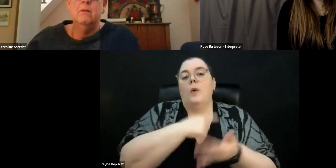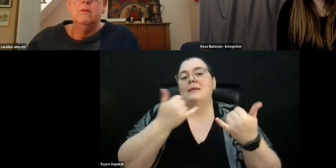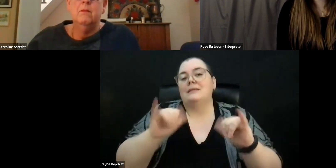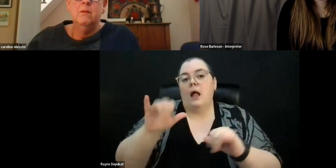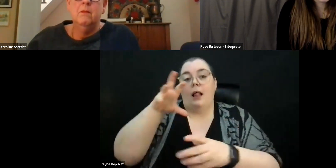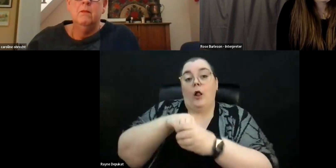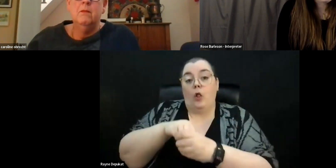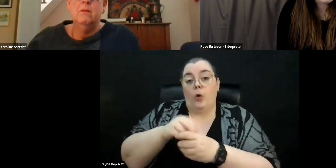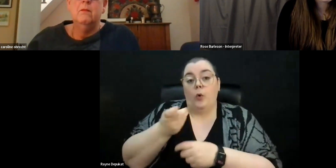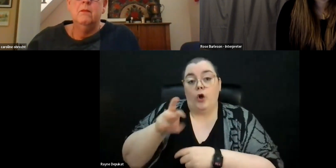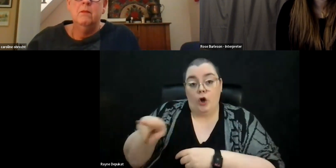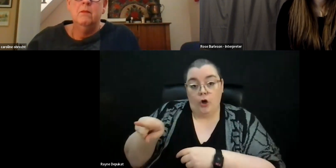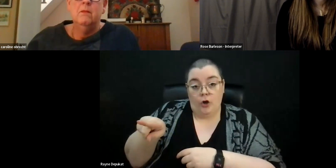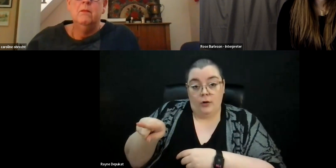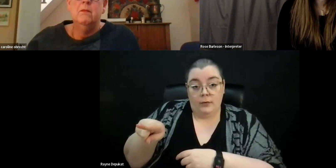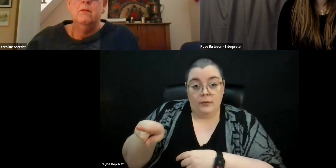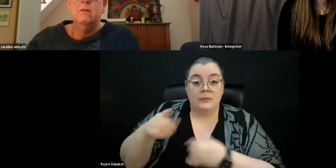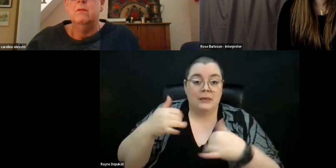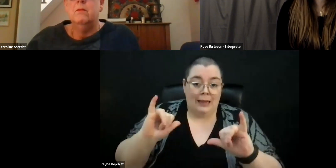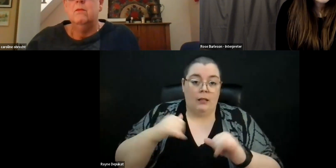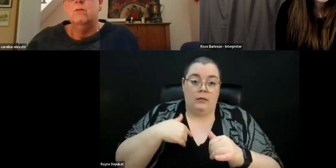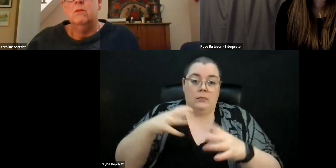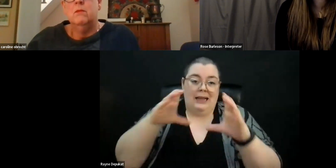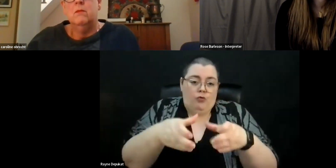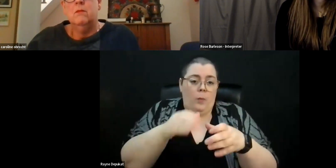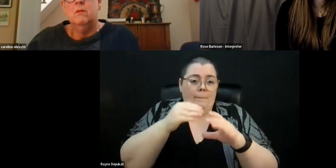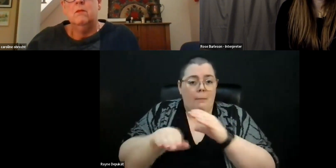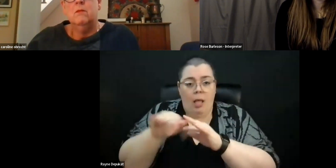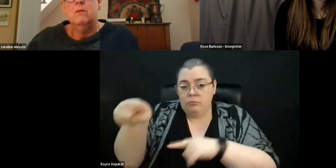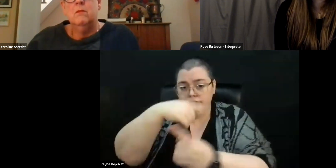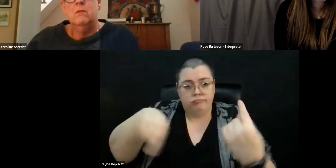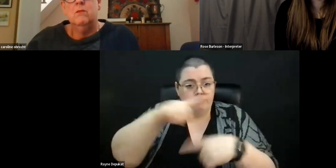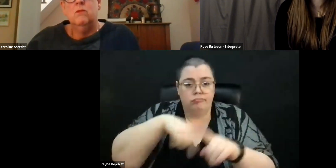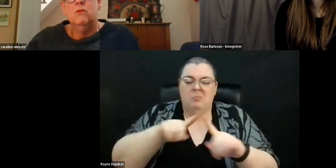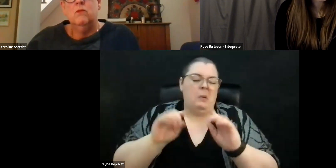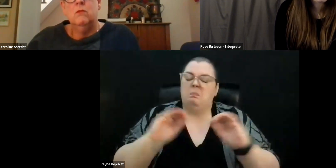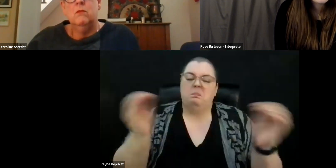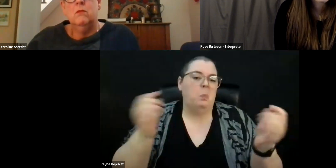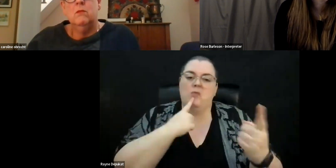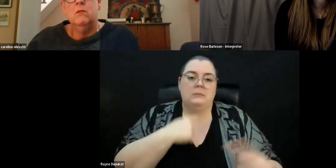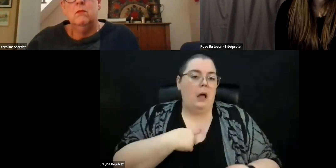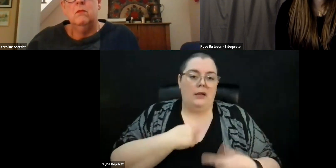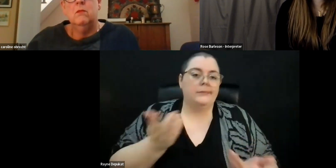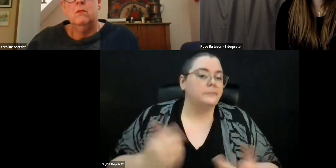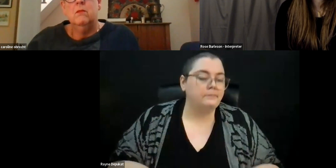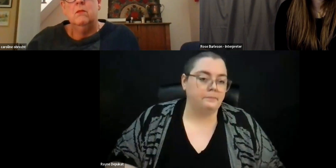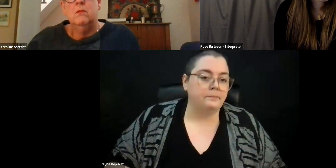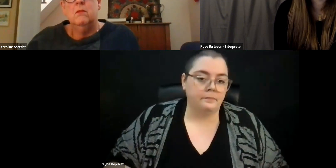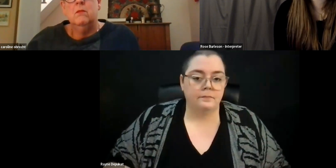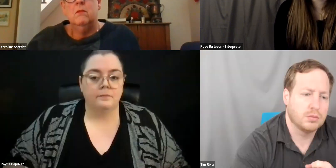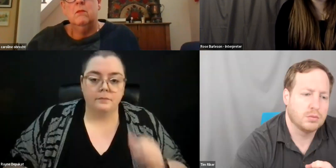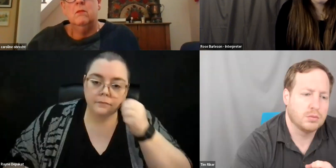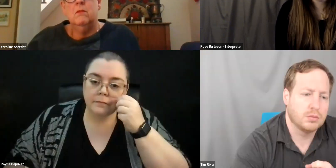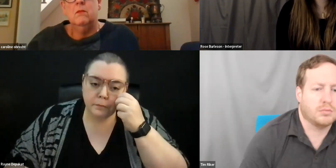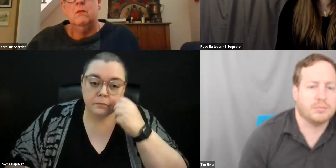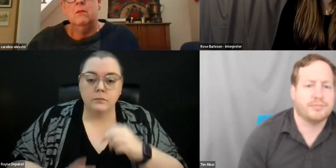not seen them participate since. I have included her. She's still in the group email, but there's